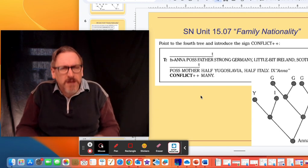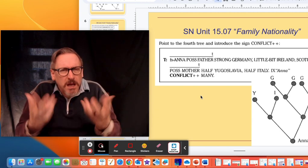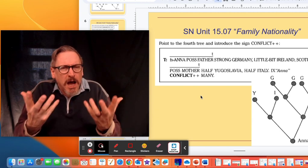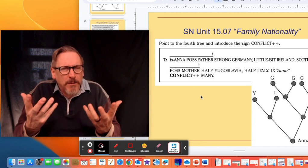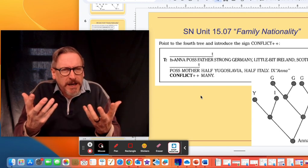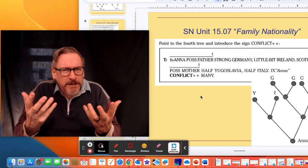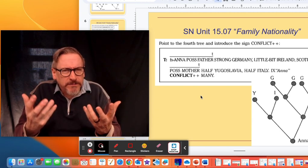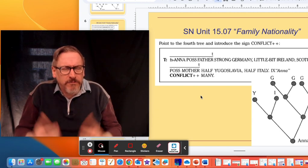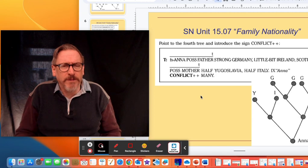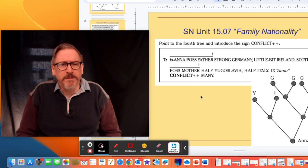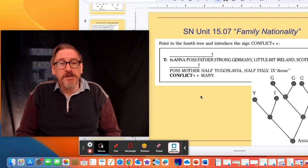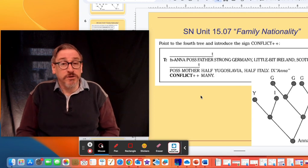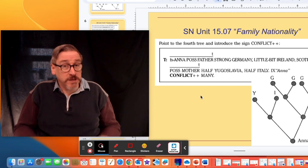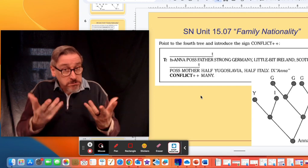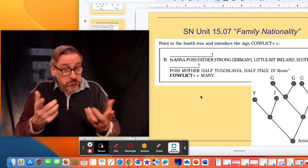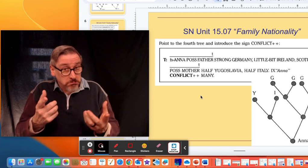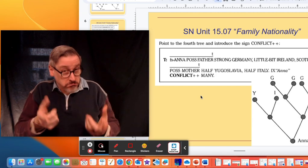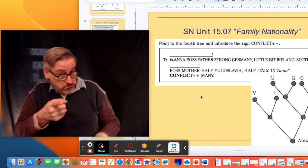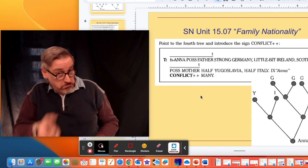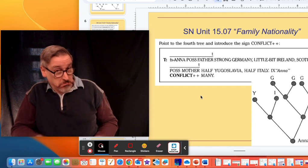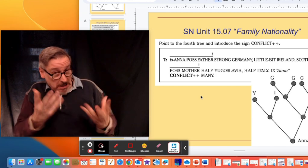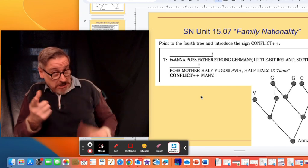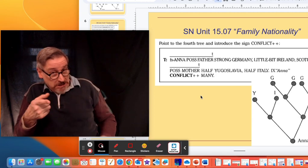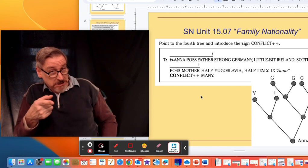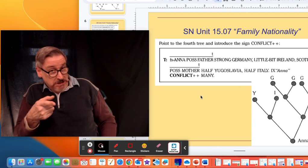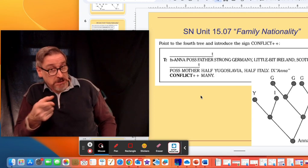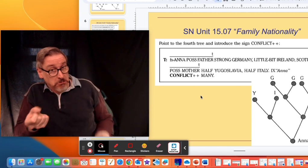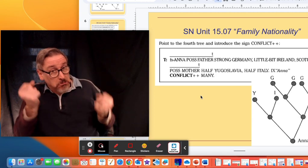Versus how many, right? So this,